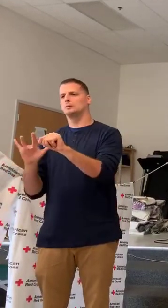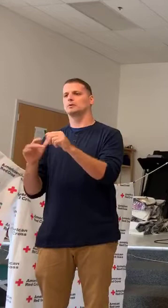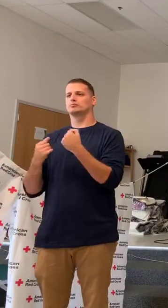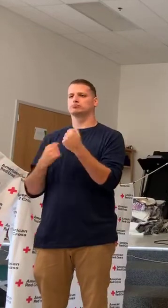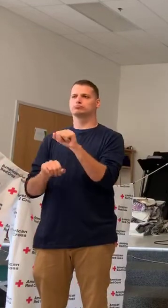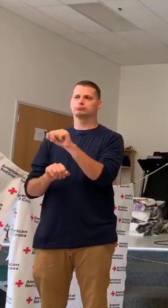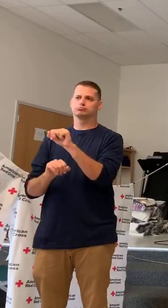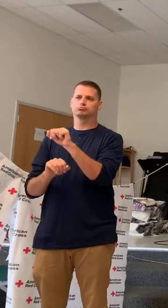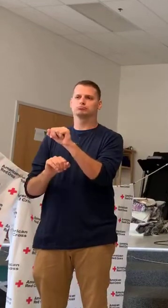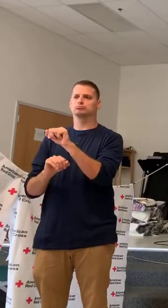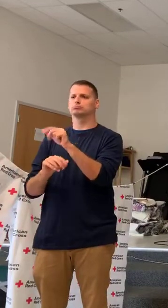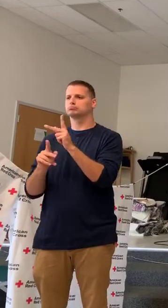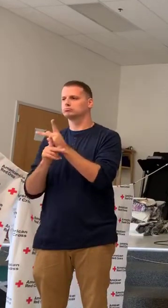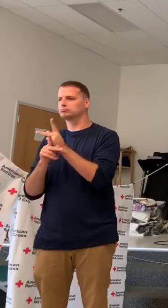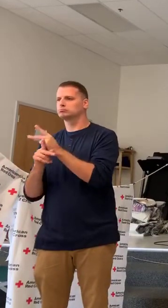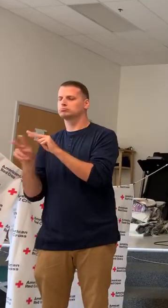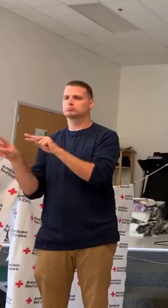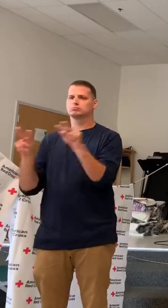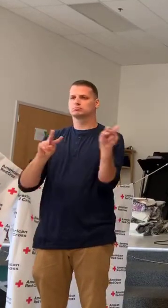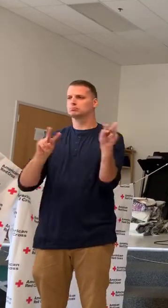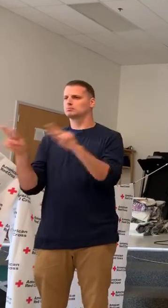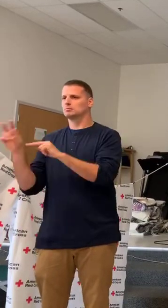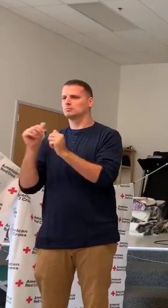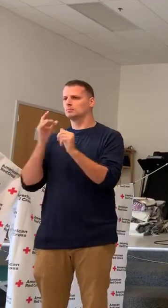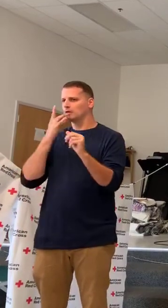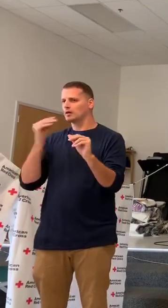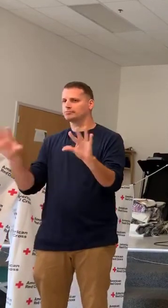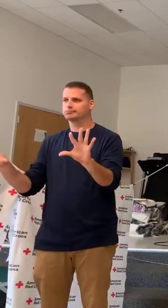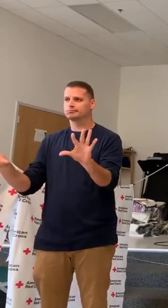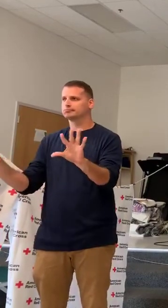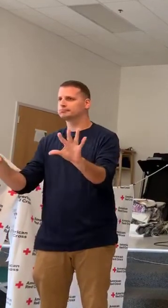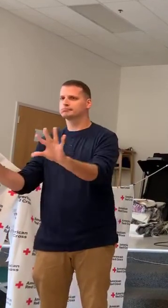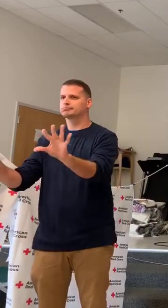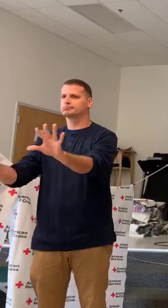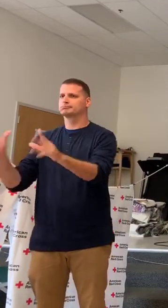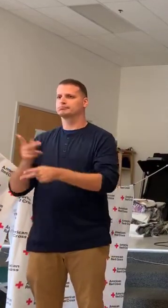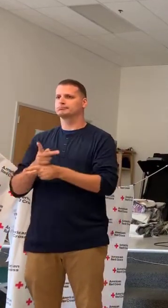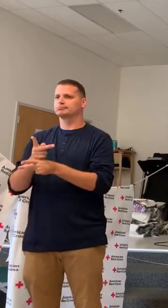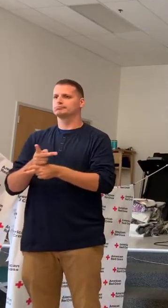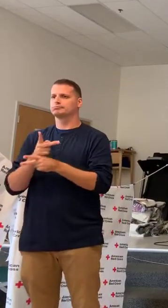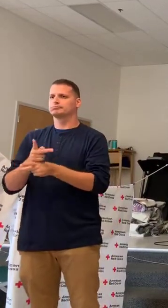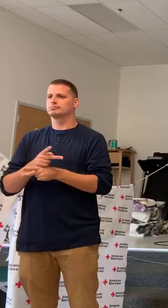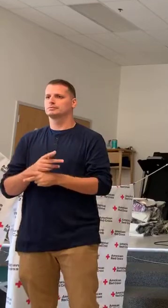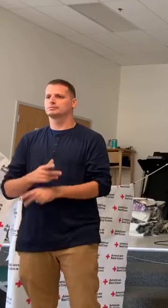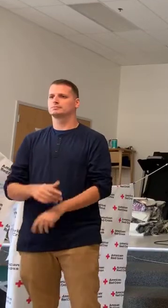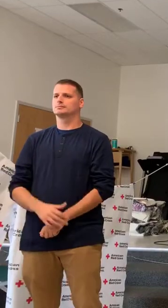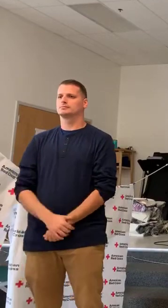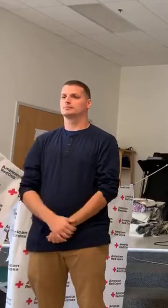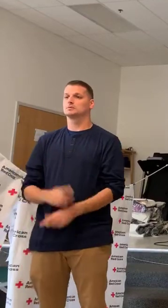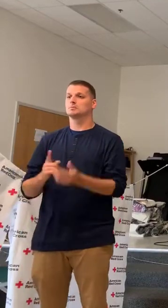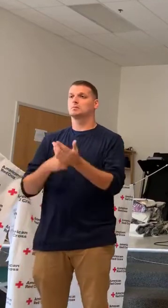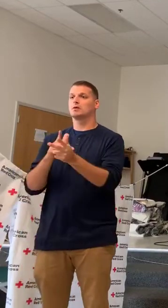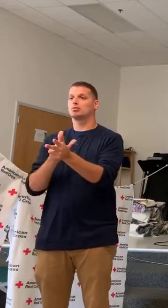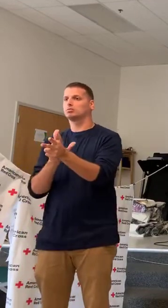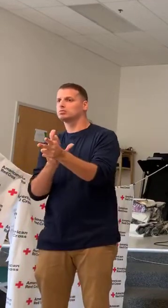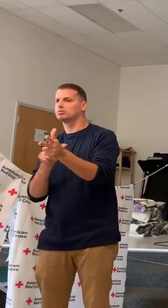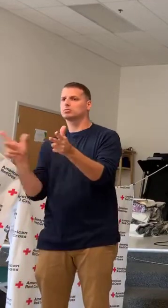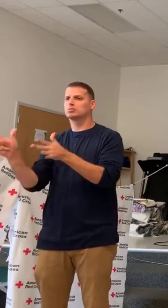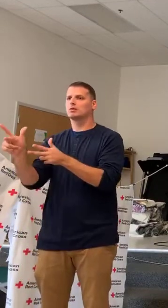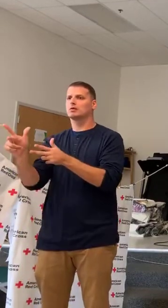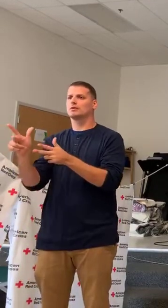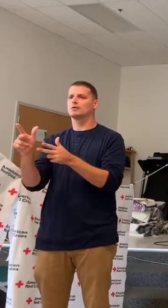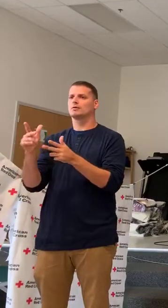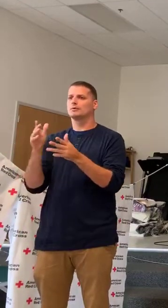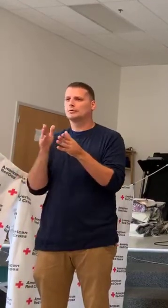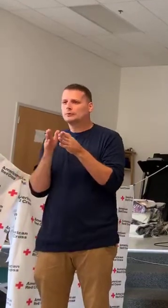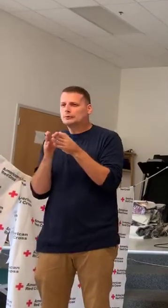a narrow road, for folks to be passing each other, they're each going to have to give way a little bit. So it's, if